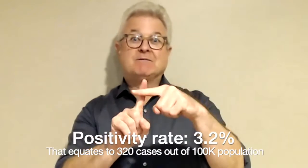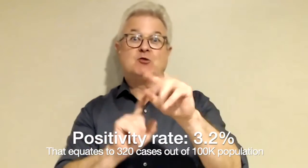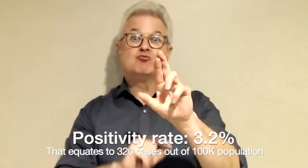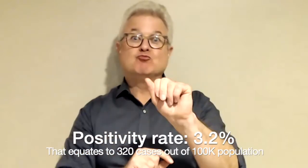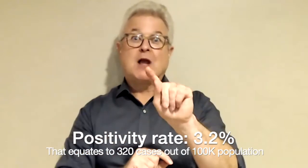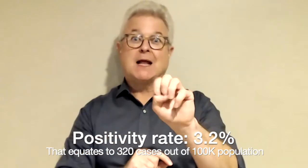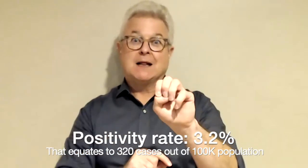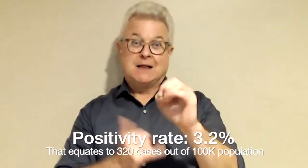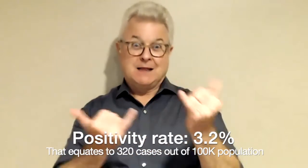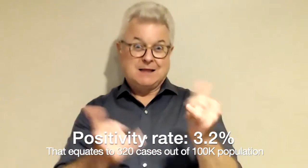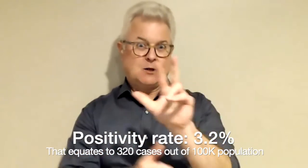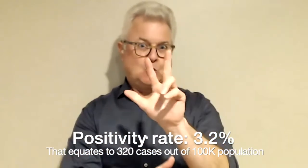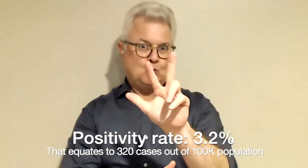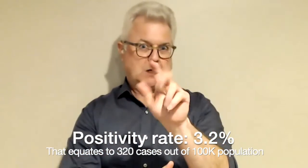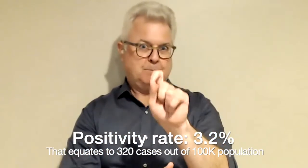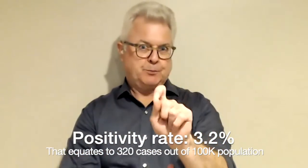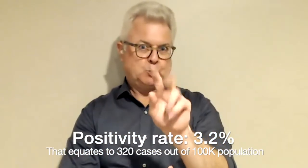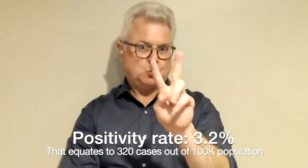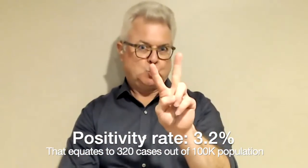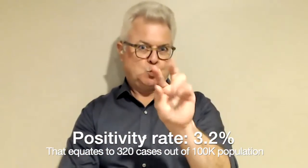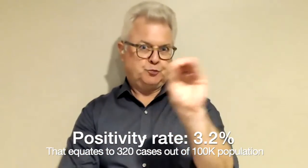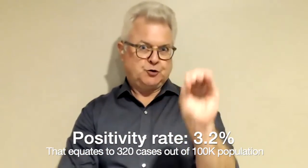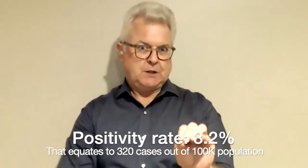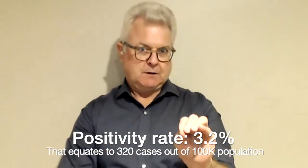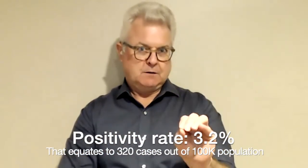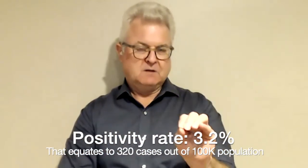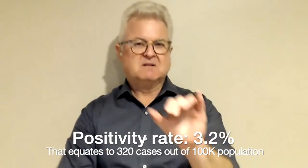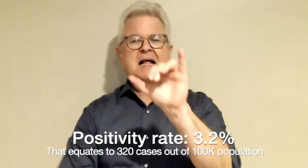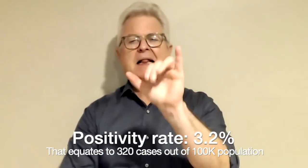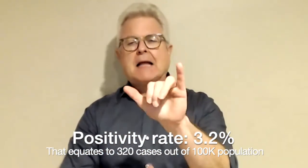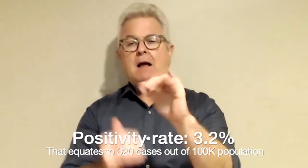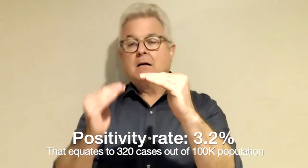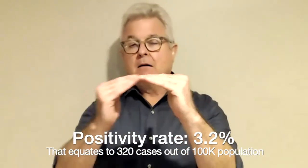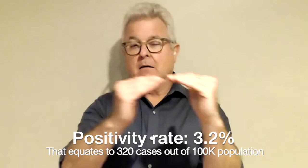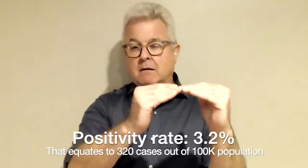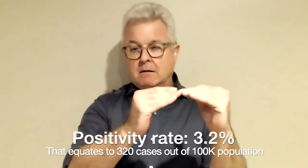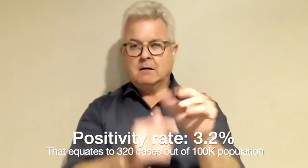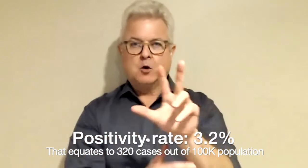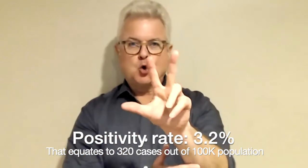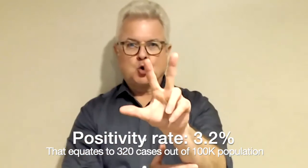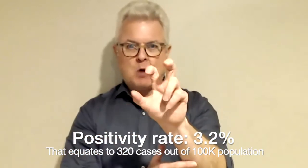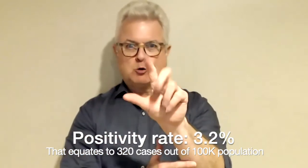Right now, our positivity rate stands at 3.2%. That equates